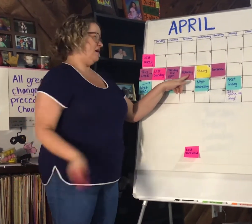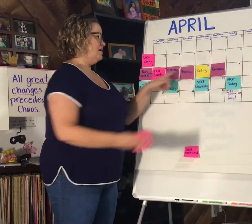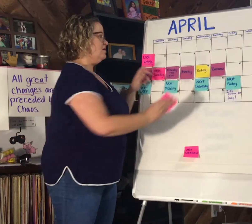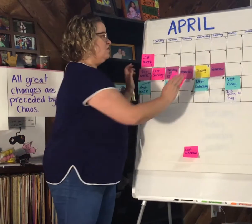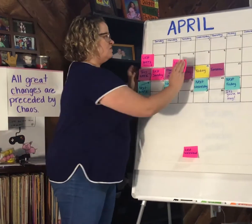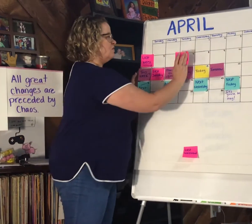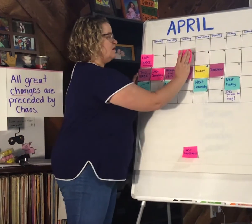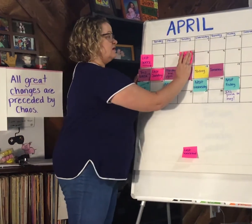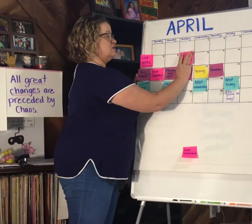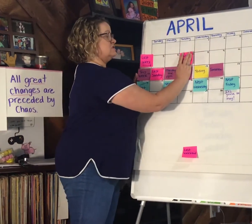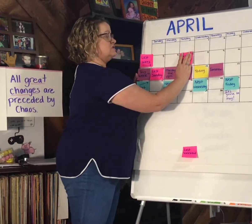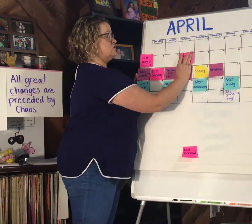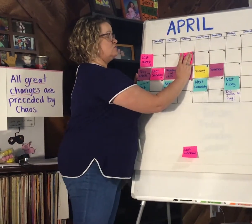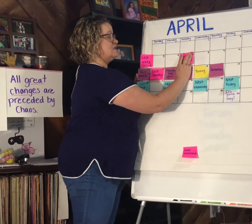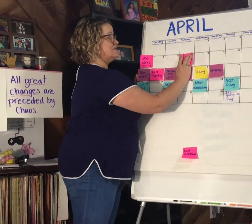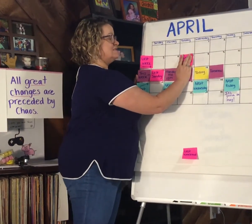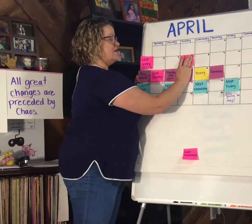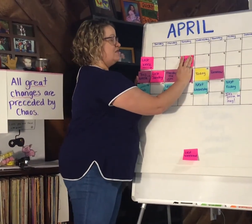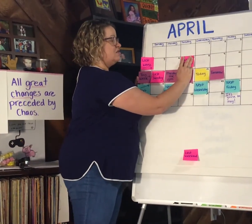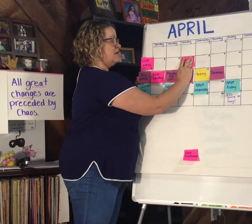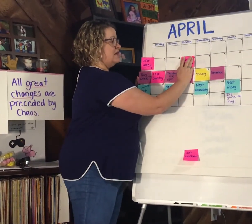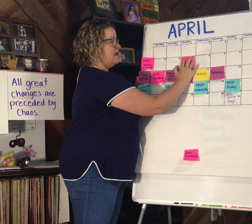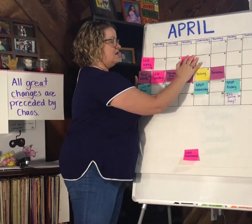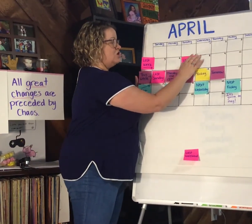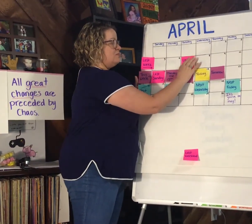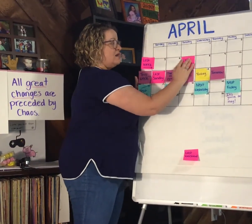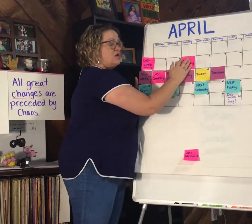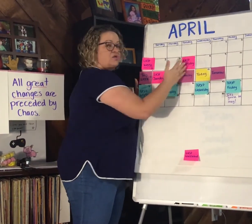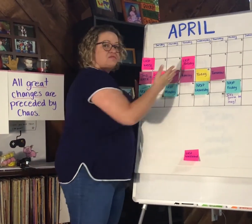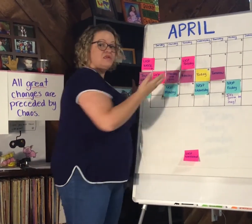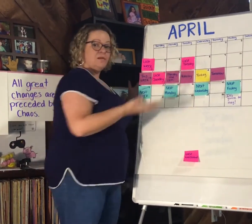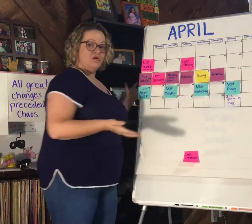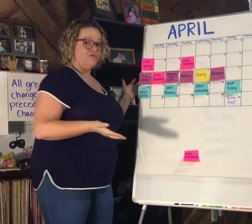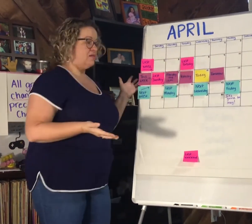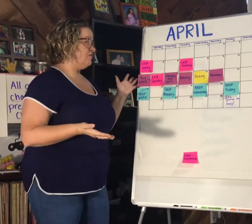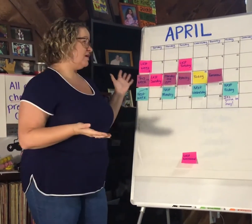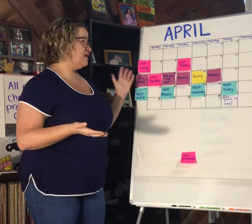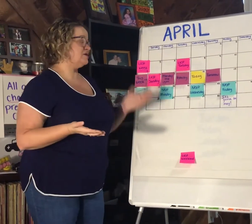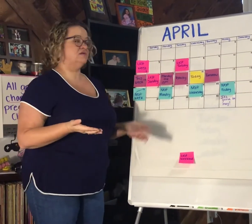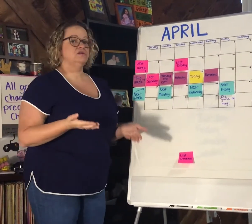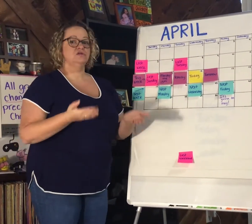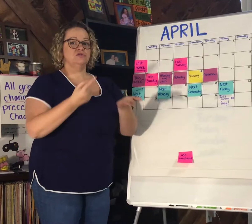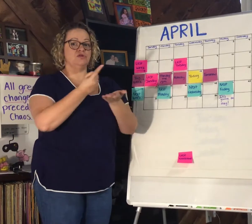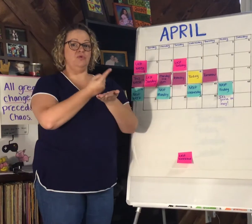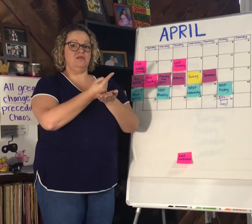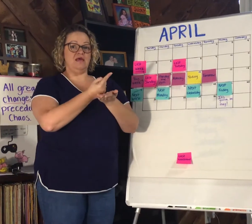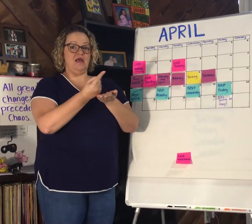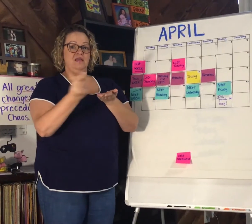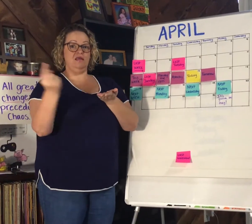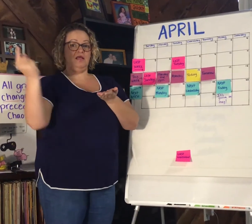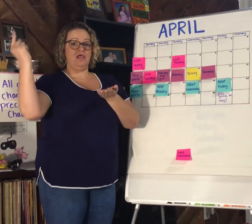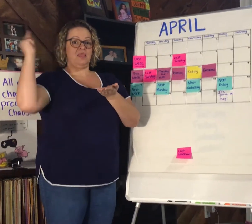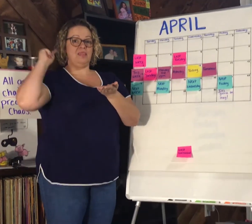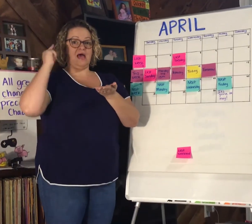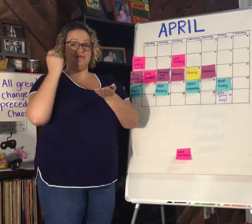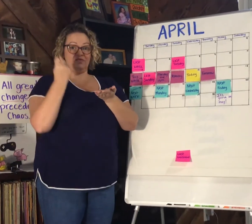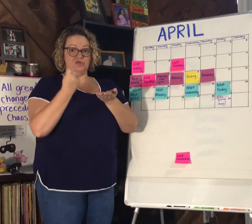yesterday. So we're going to just assume that it's the 7th. But again, you might need to use the number for clarification. So you can sign last